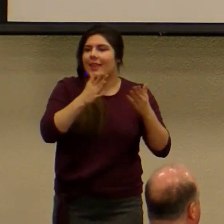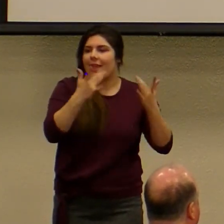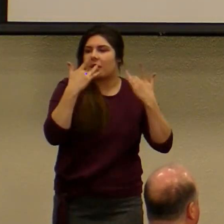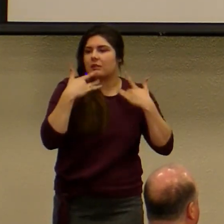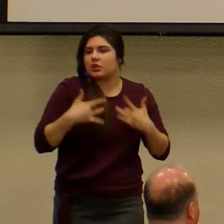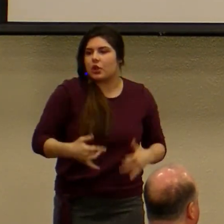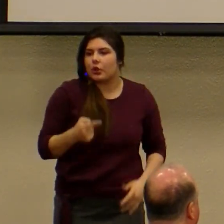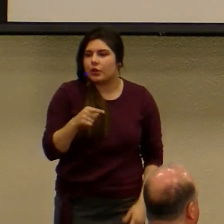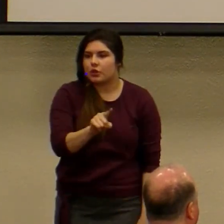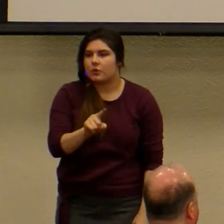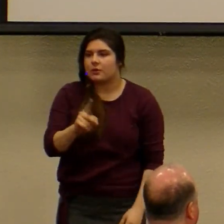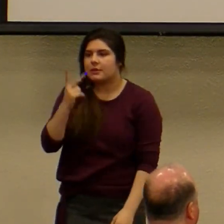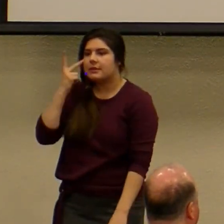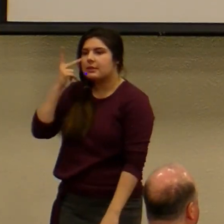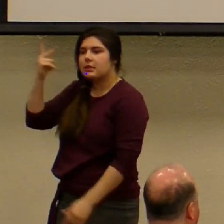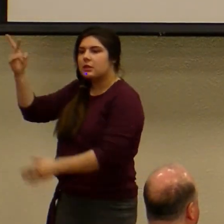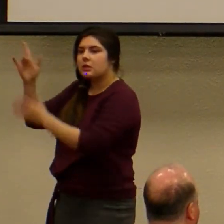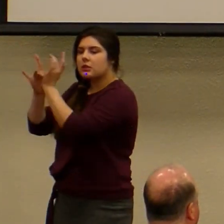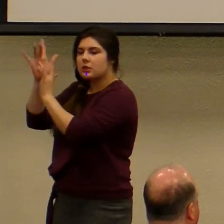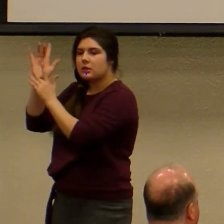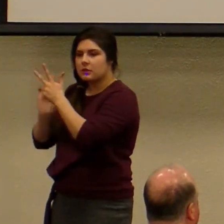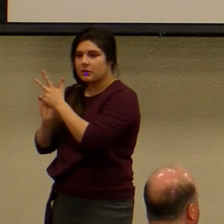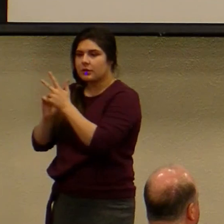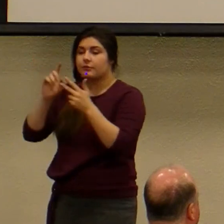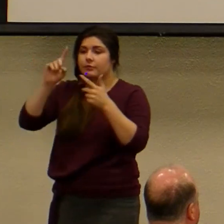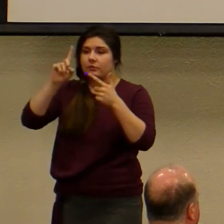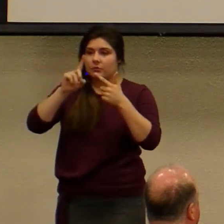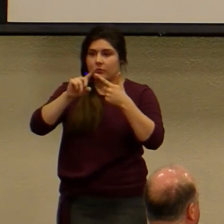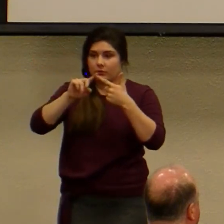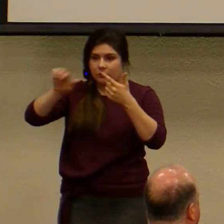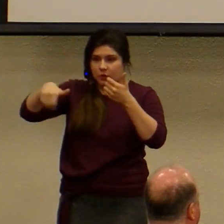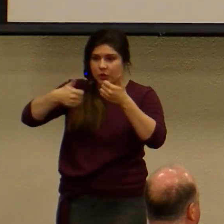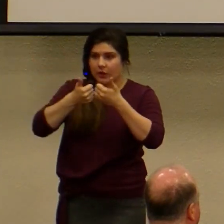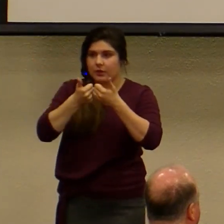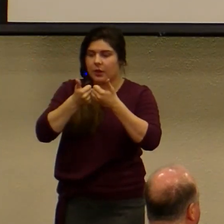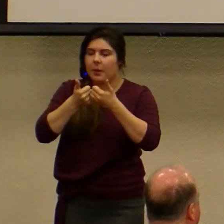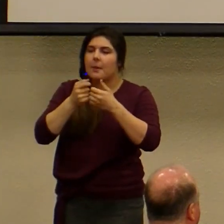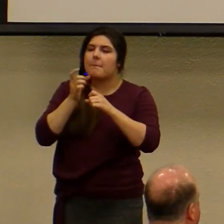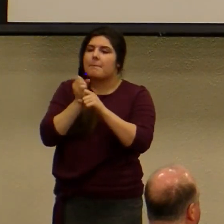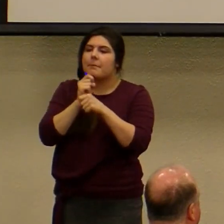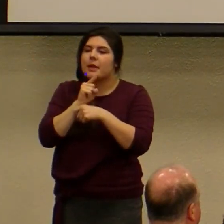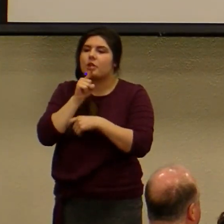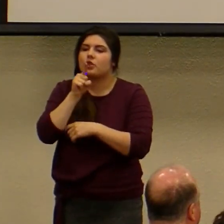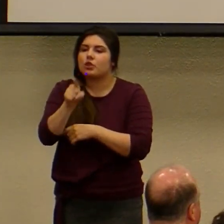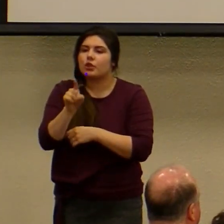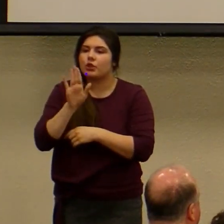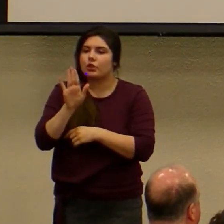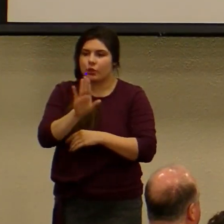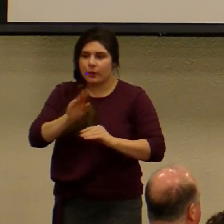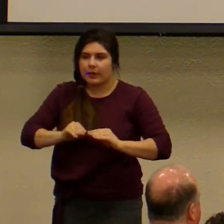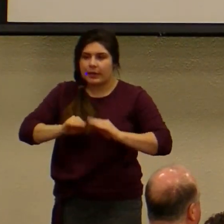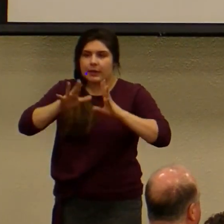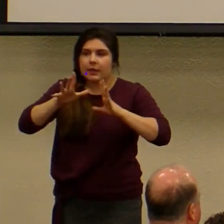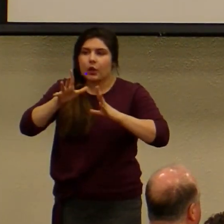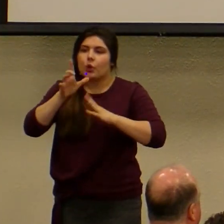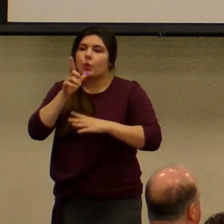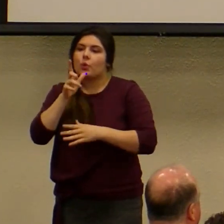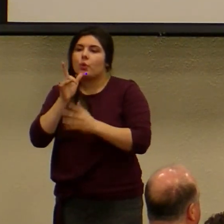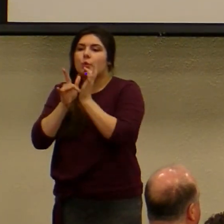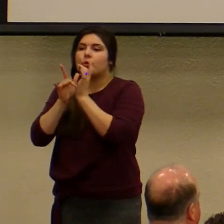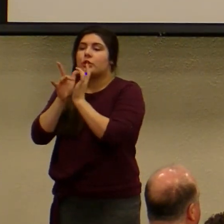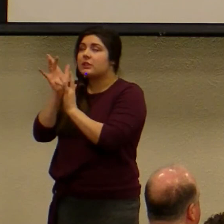Challenge number 2 then. Make sure that you are clear who Christ is in your